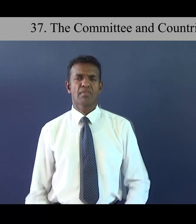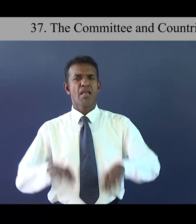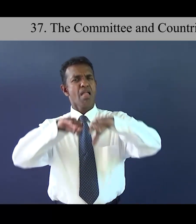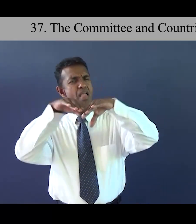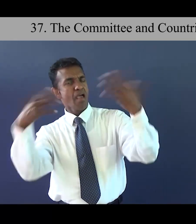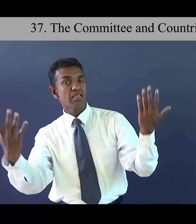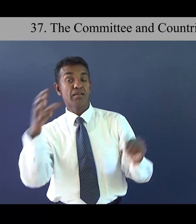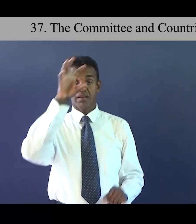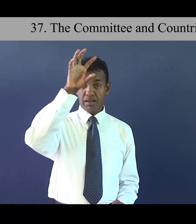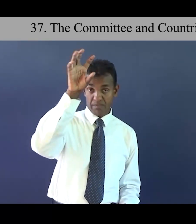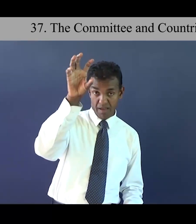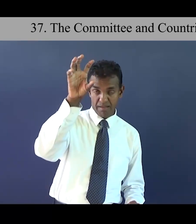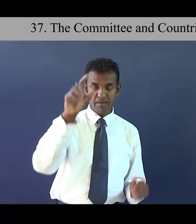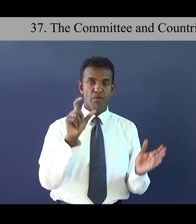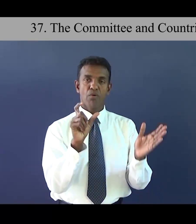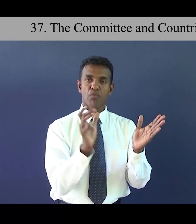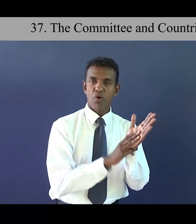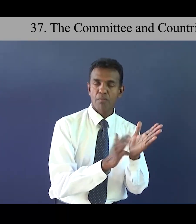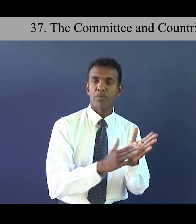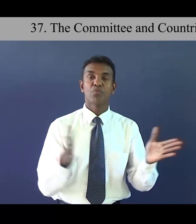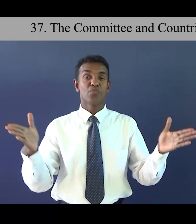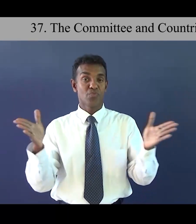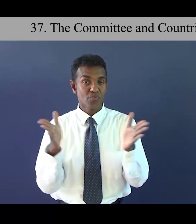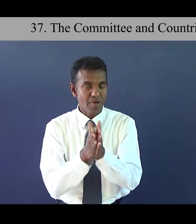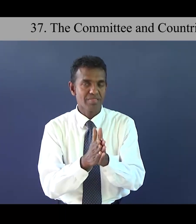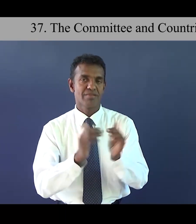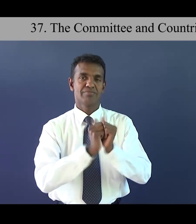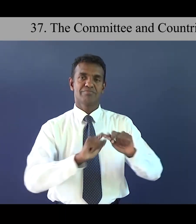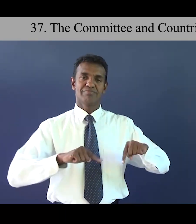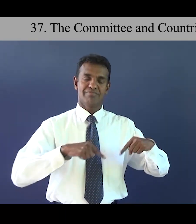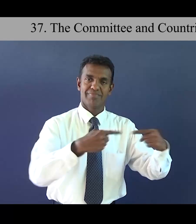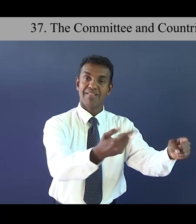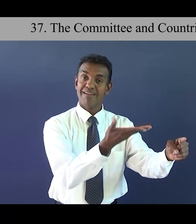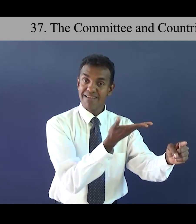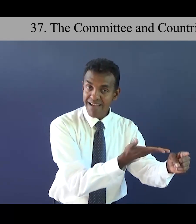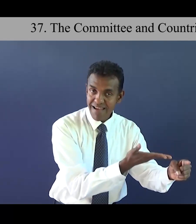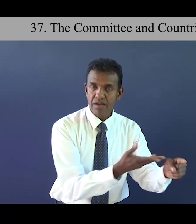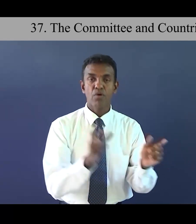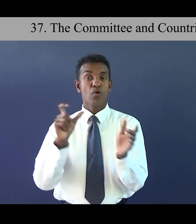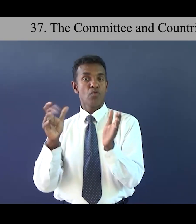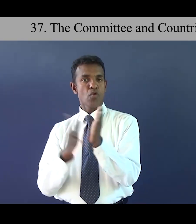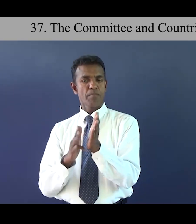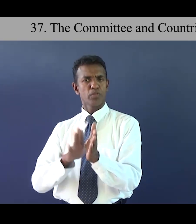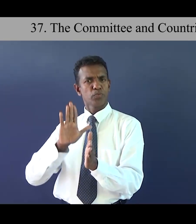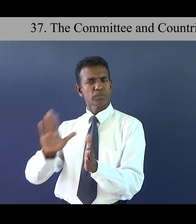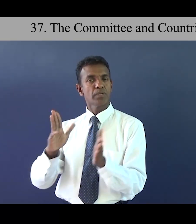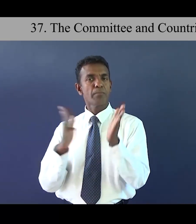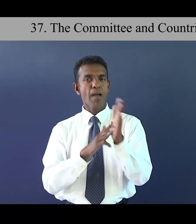The committee will think about how it can work with countries to make this